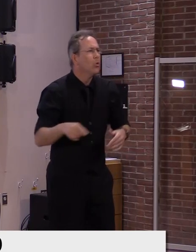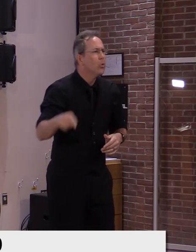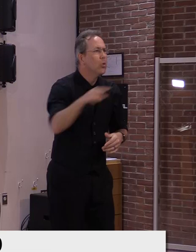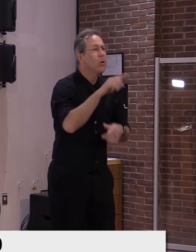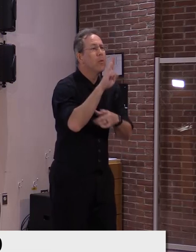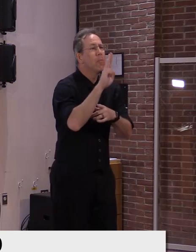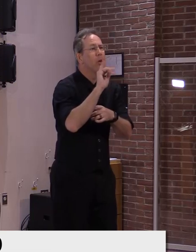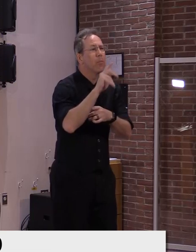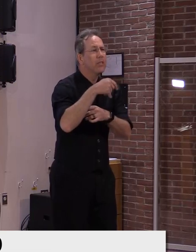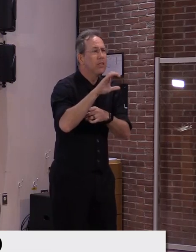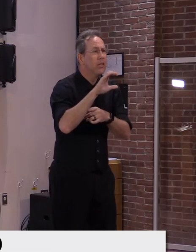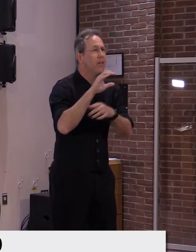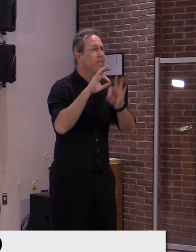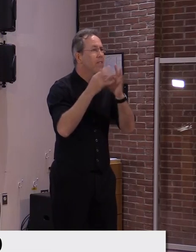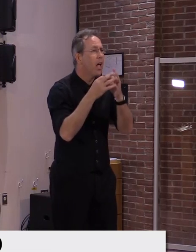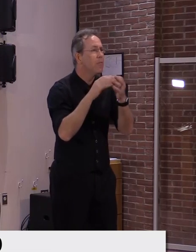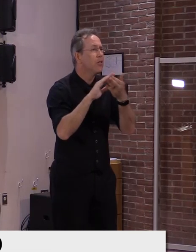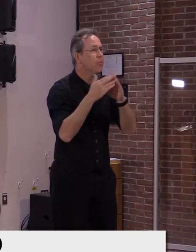state website at